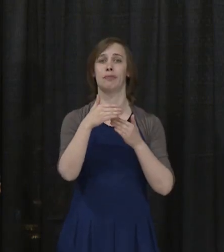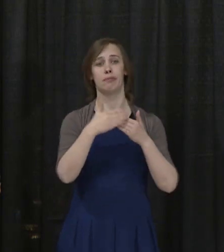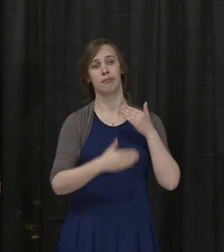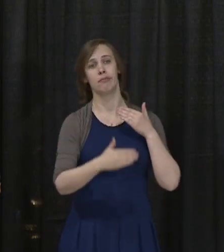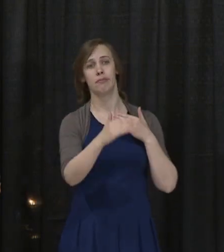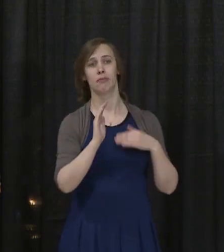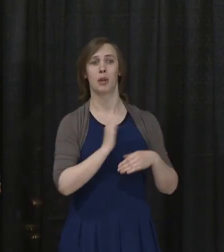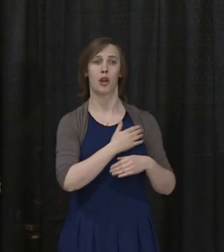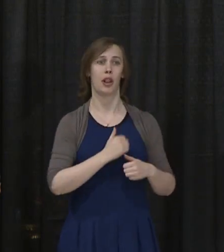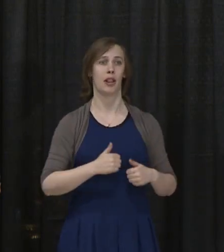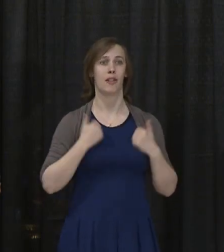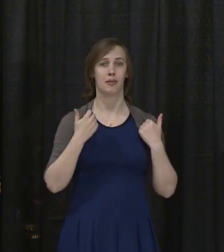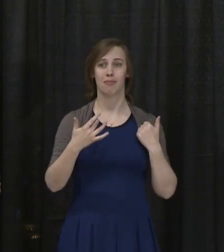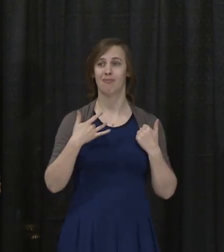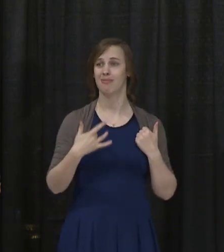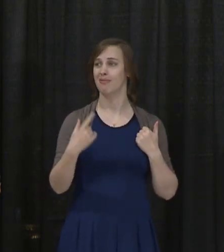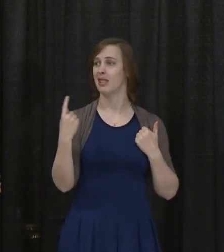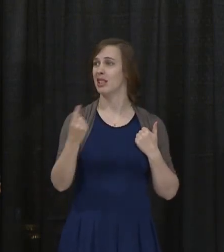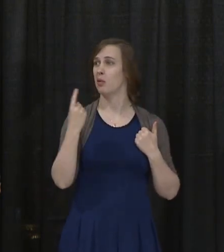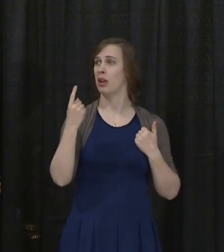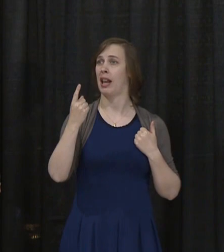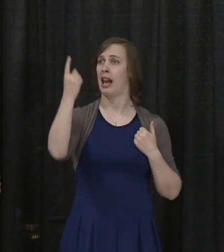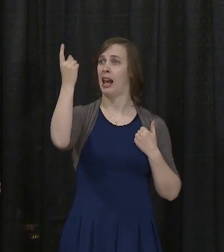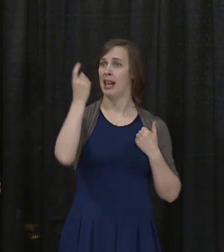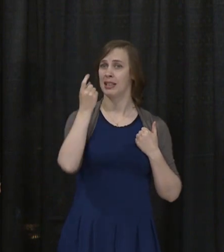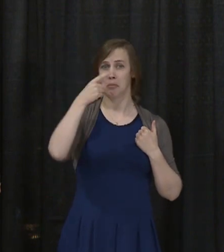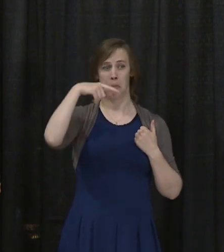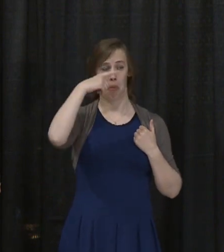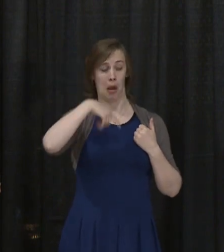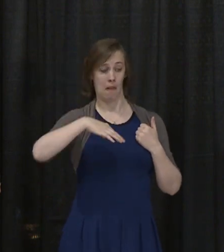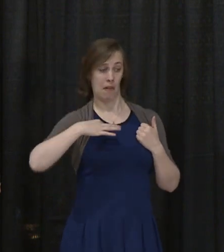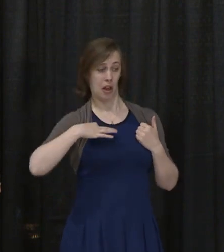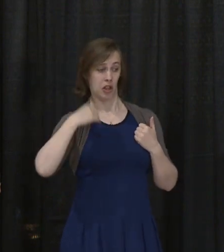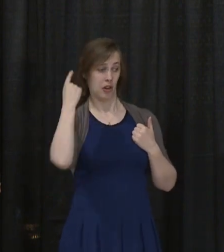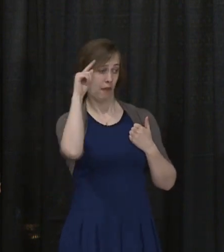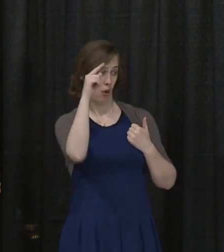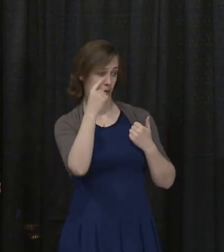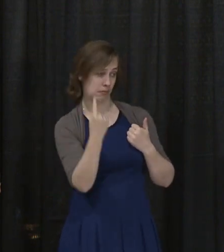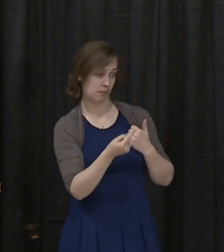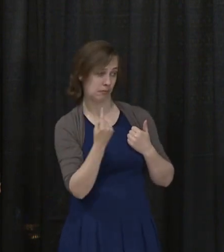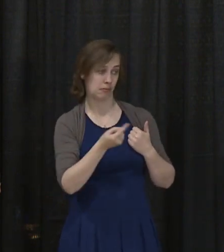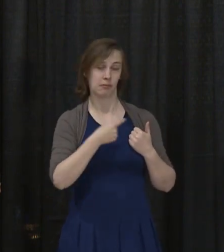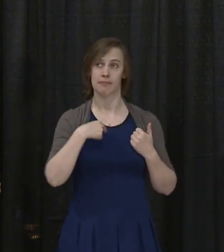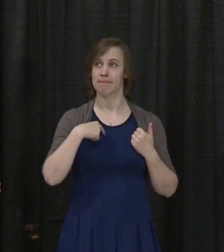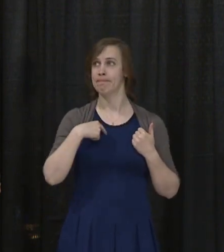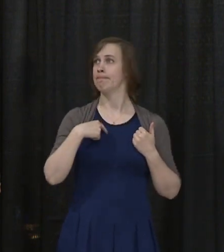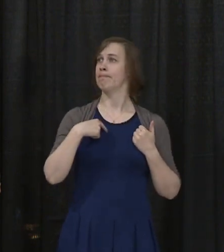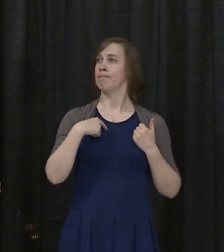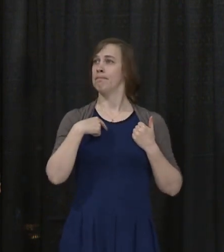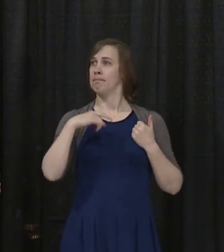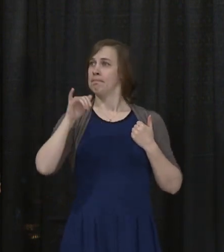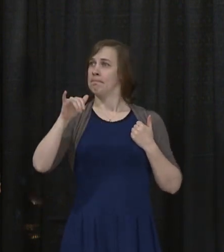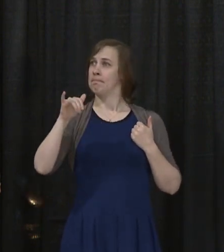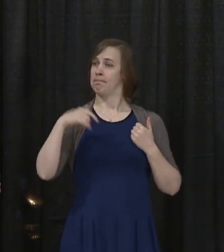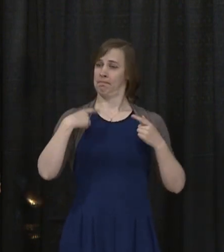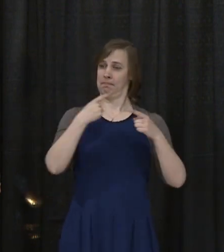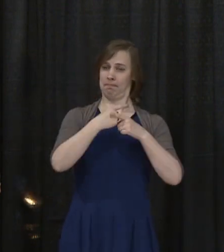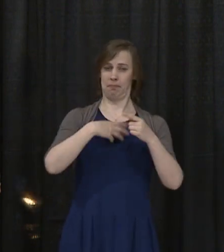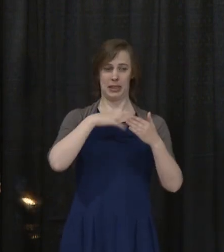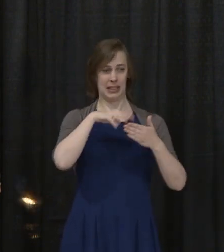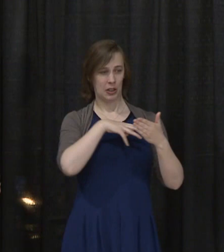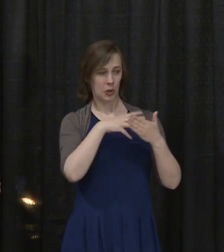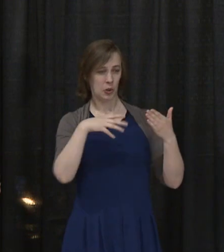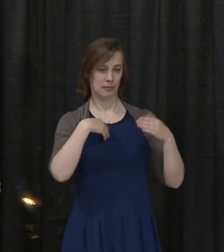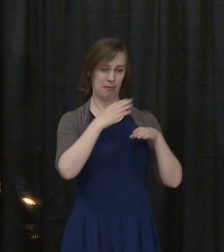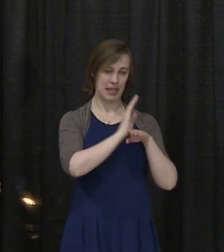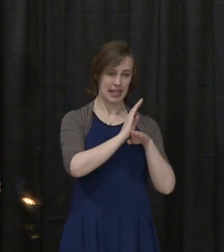different things, and oftentimes it may be not real convenient, but if you go through your life and you look upon those requests to